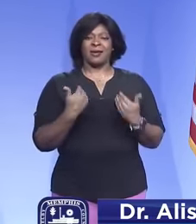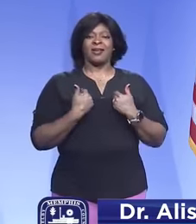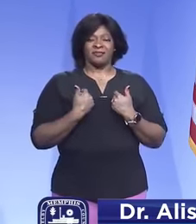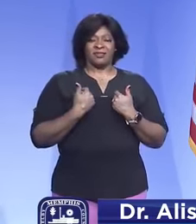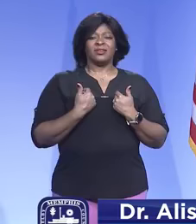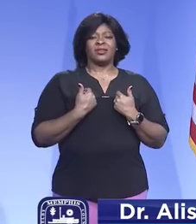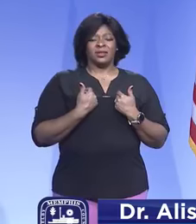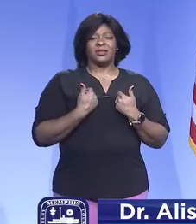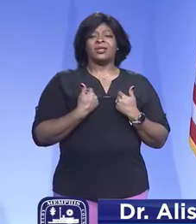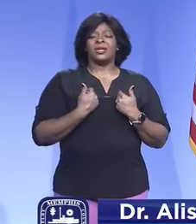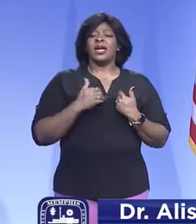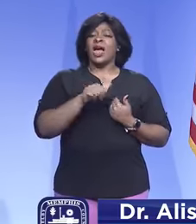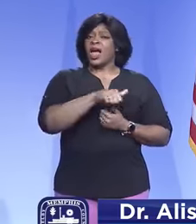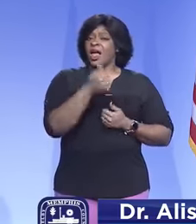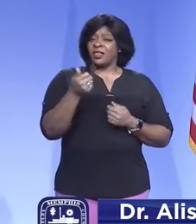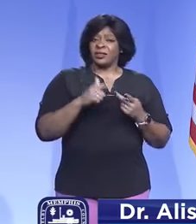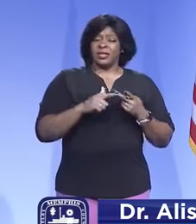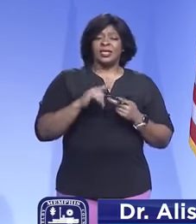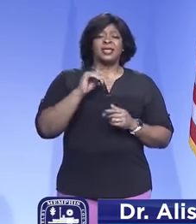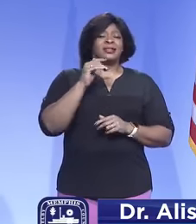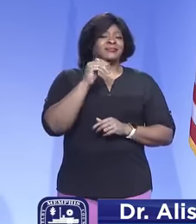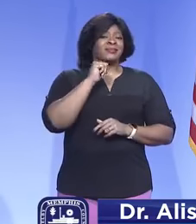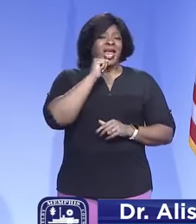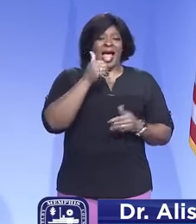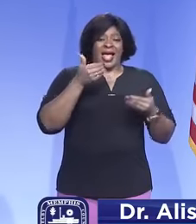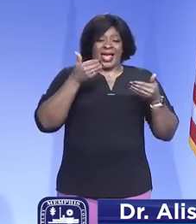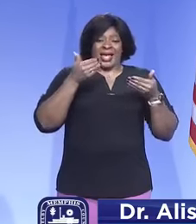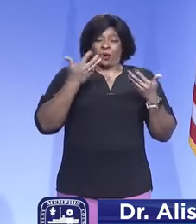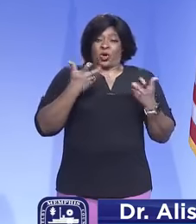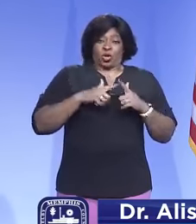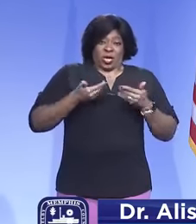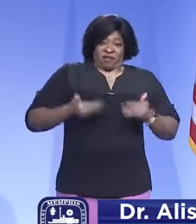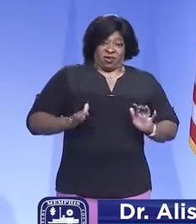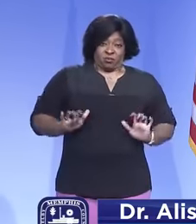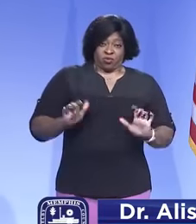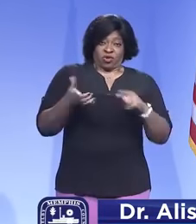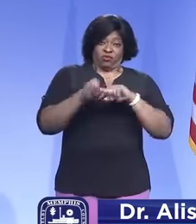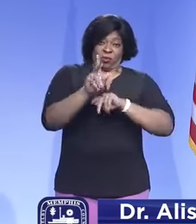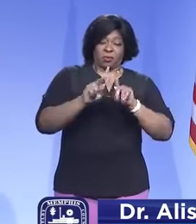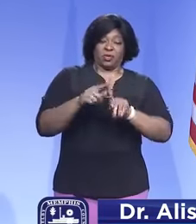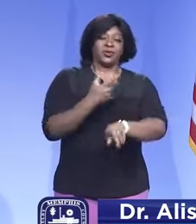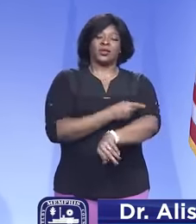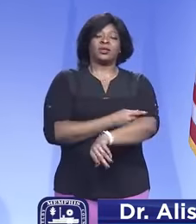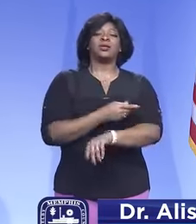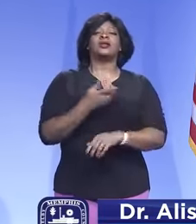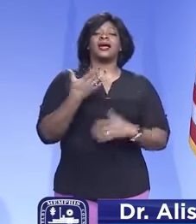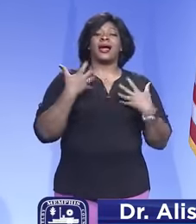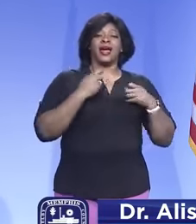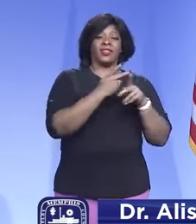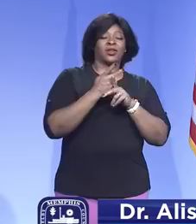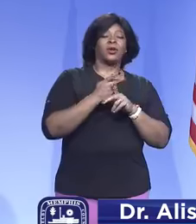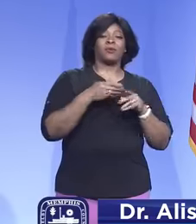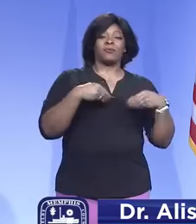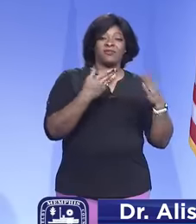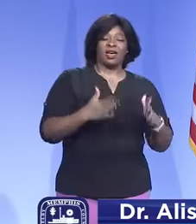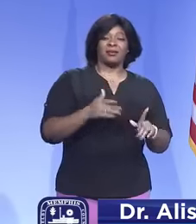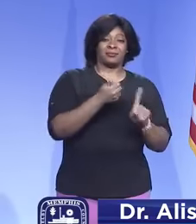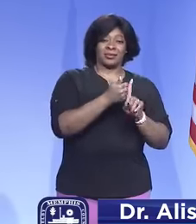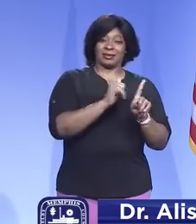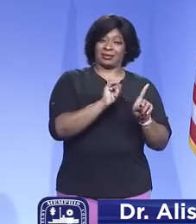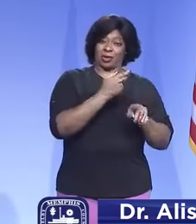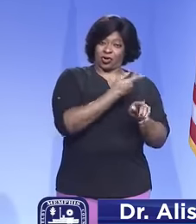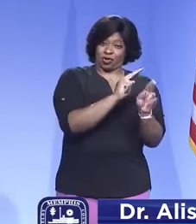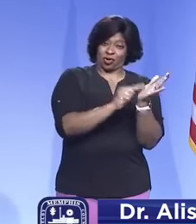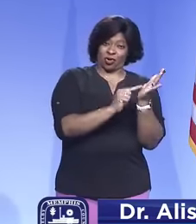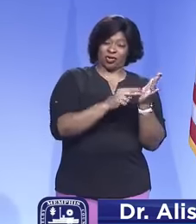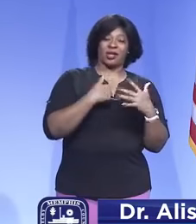have. And then the other is that piece of not being heavy-handed. As a healthcare provider, and particularly as a nurse, I